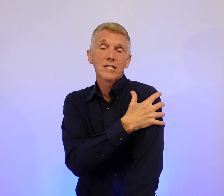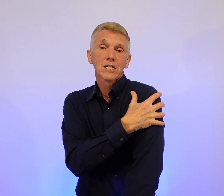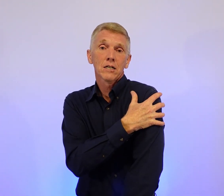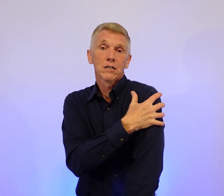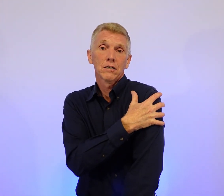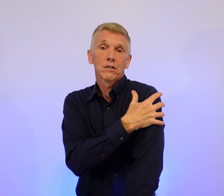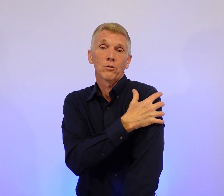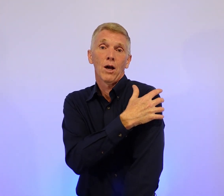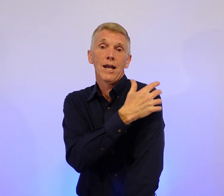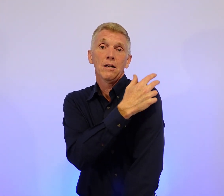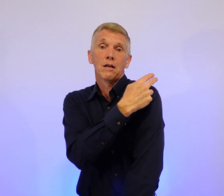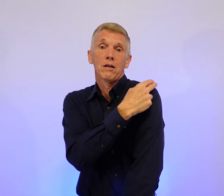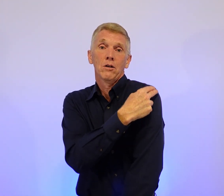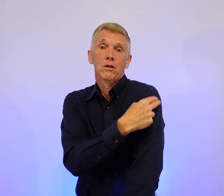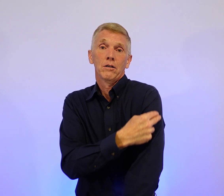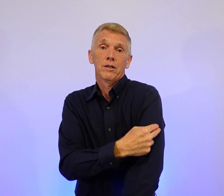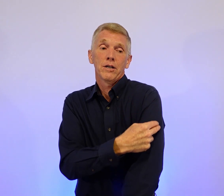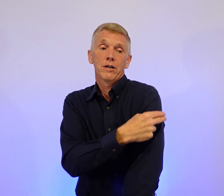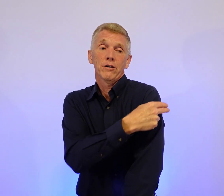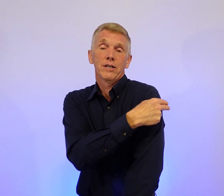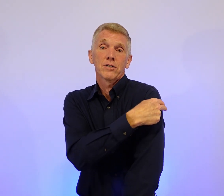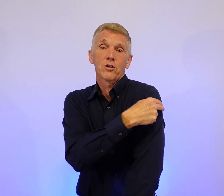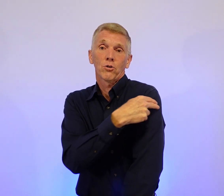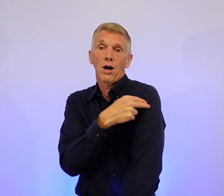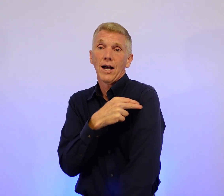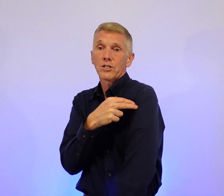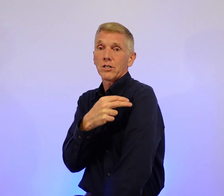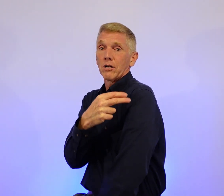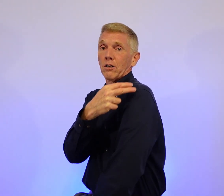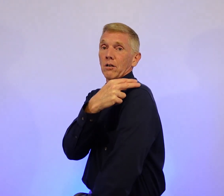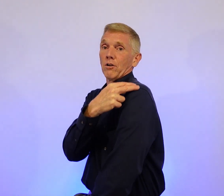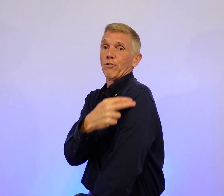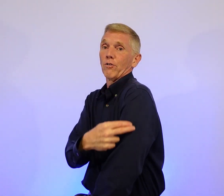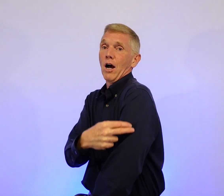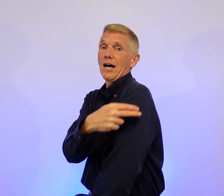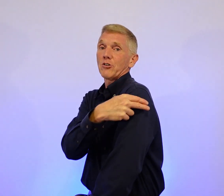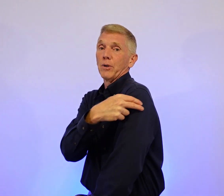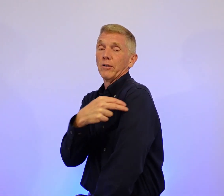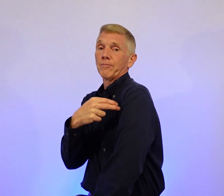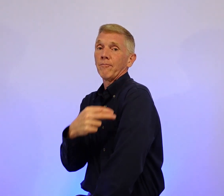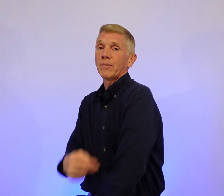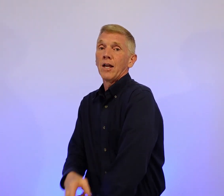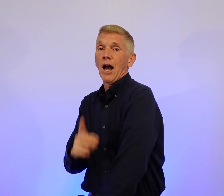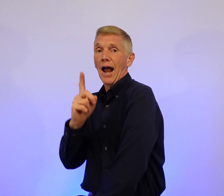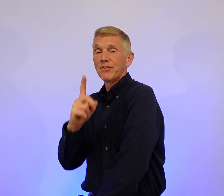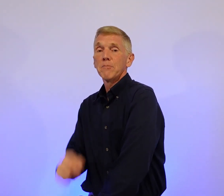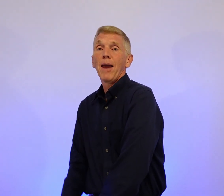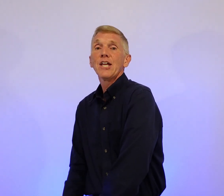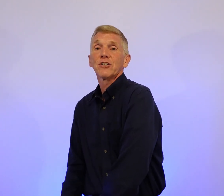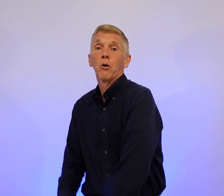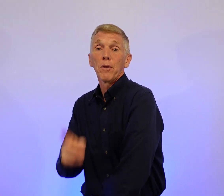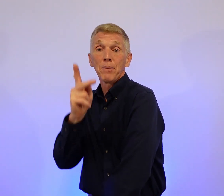Cross, right? Here is the cross for hospital. I've seen patient done with a P.